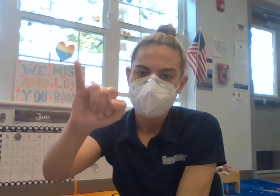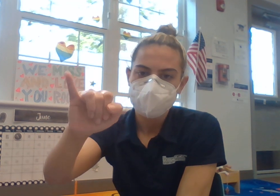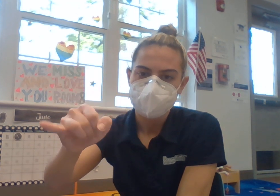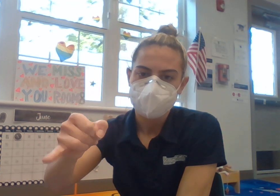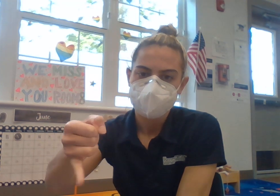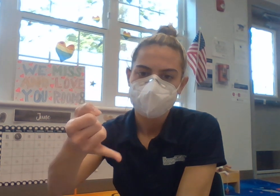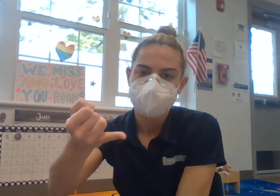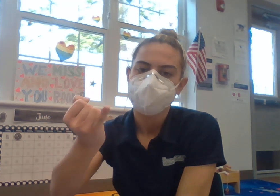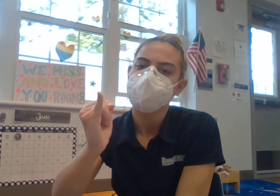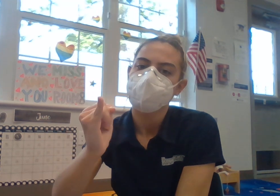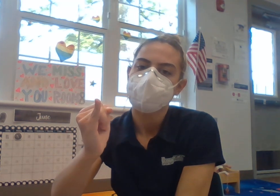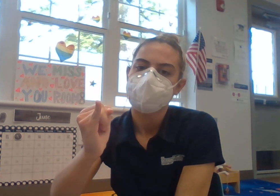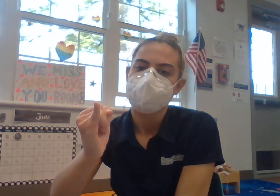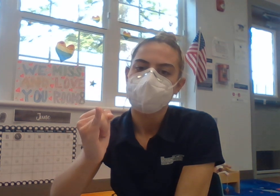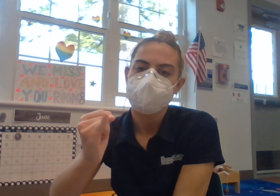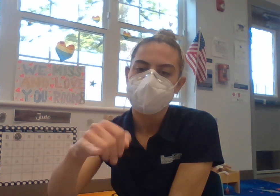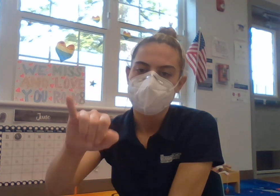pinky. You hook it up.